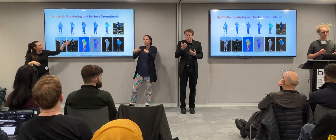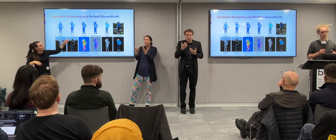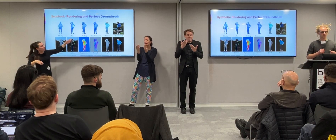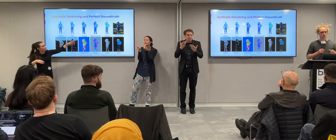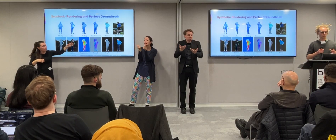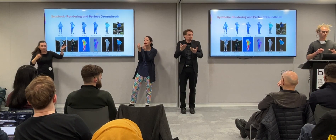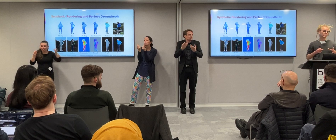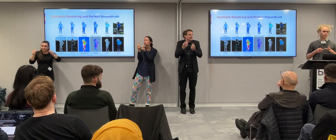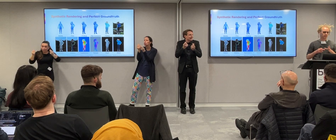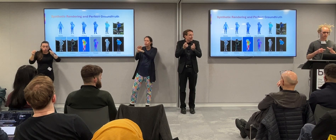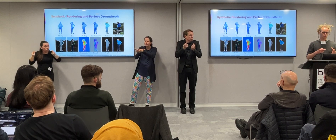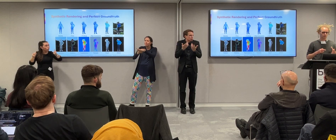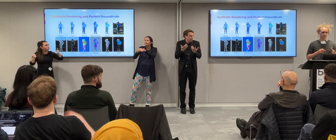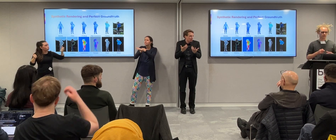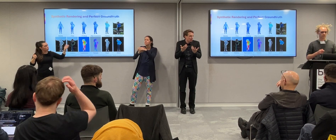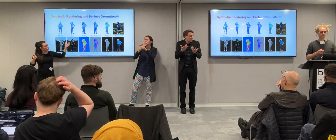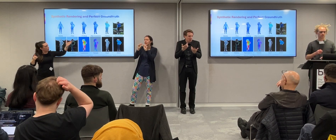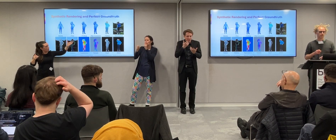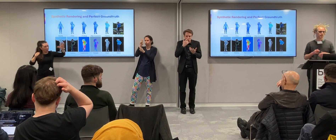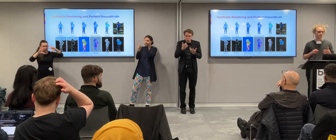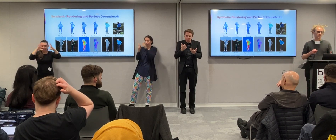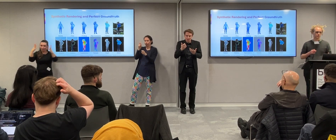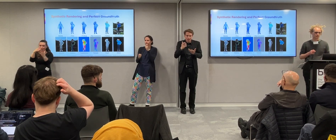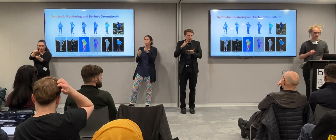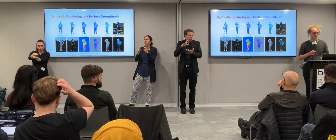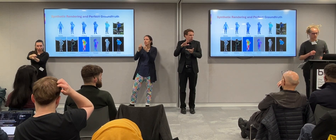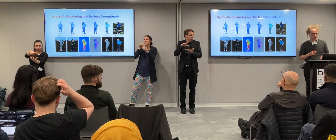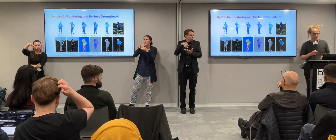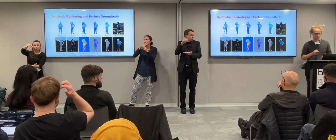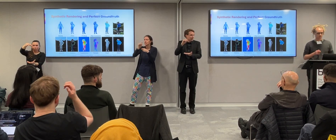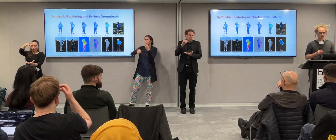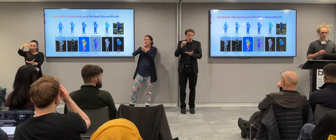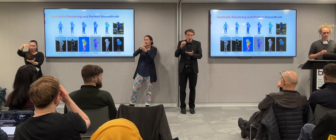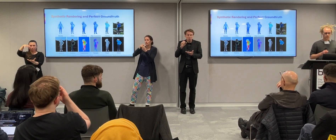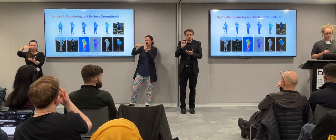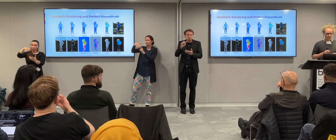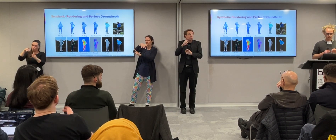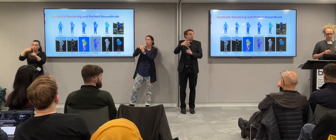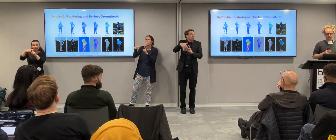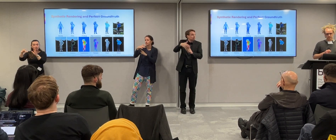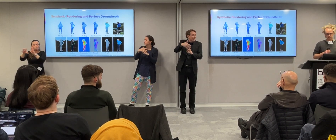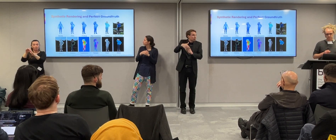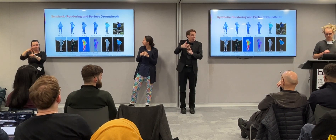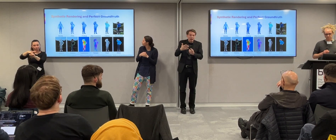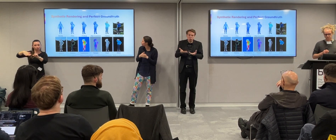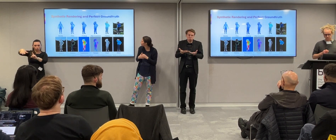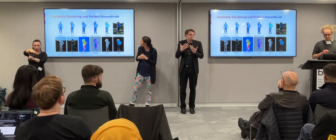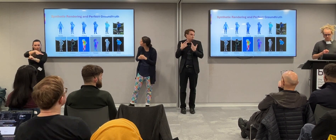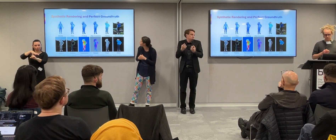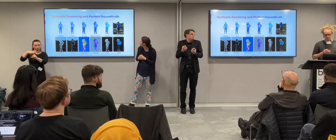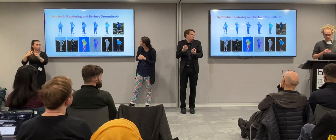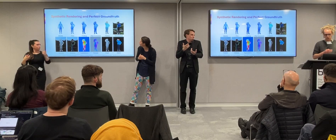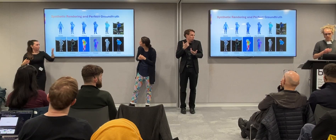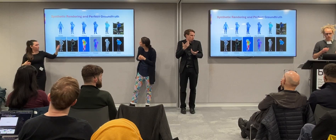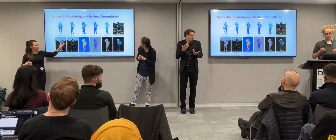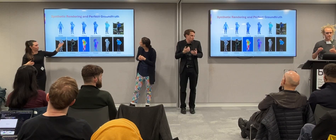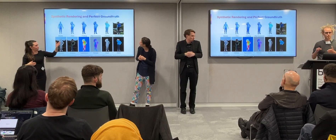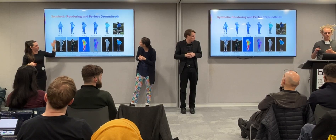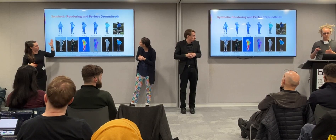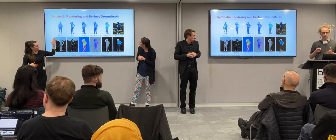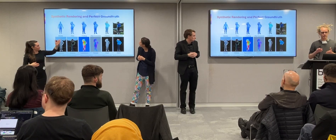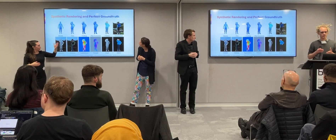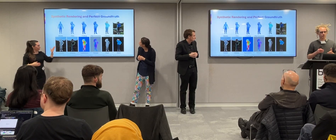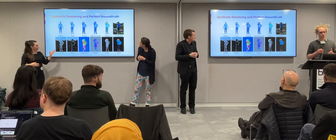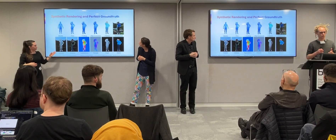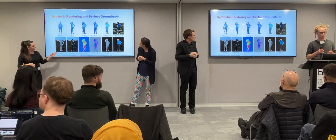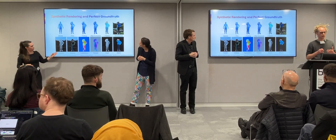texture. And we can render the whole thing in a specific environment. And this is, for each of these